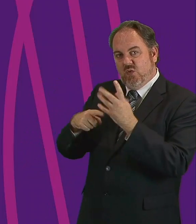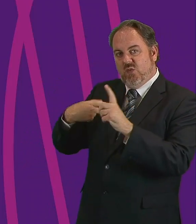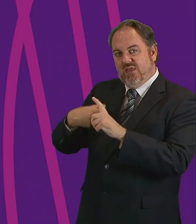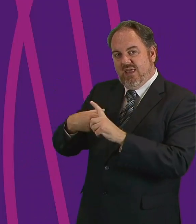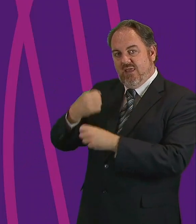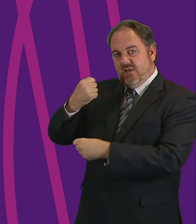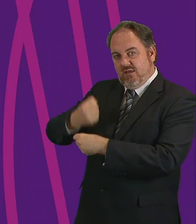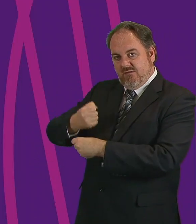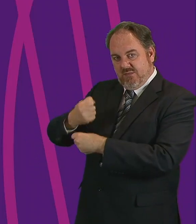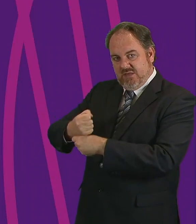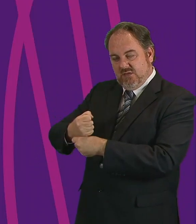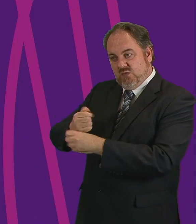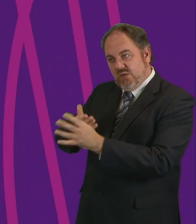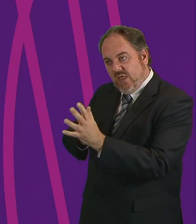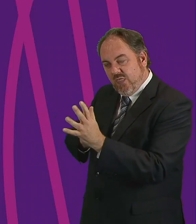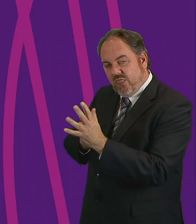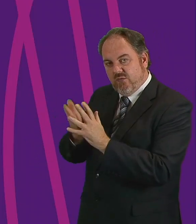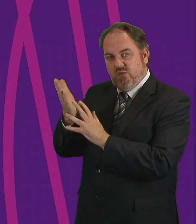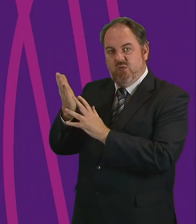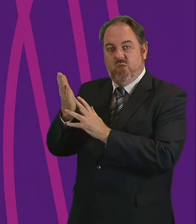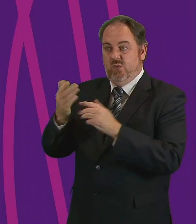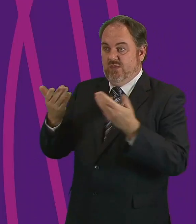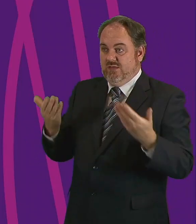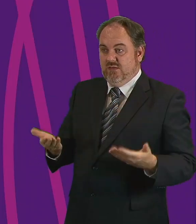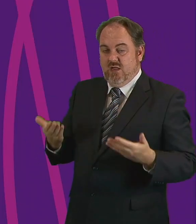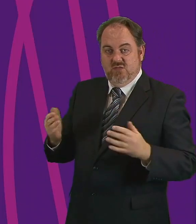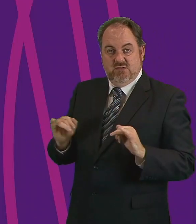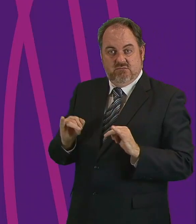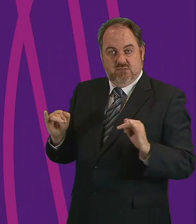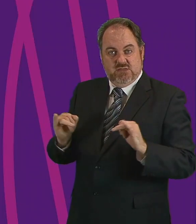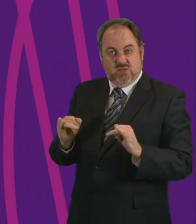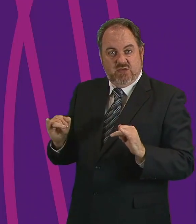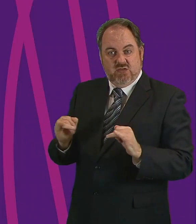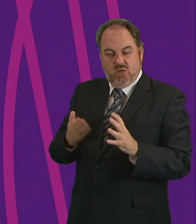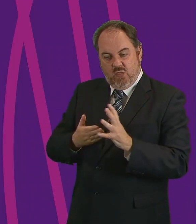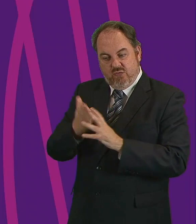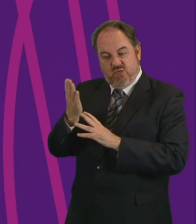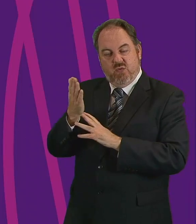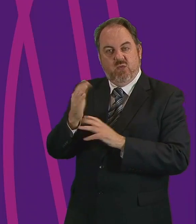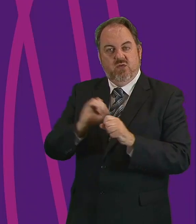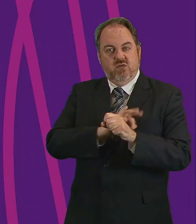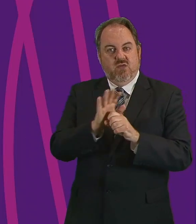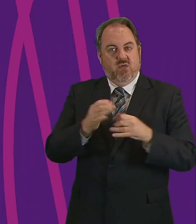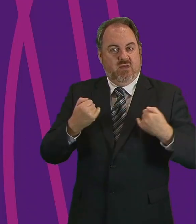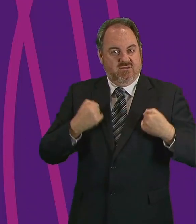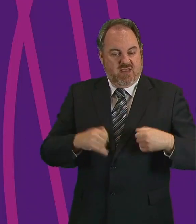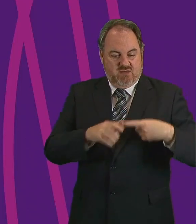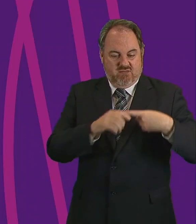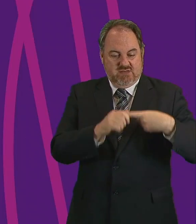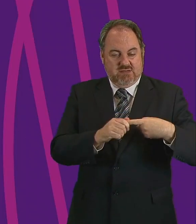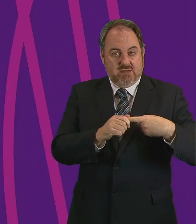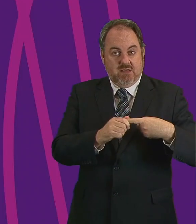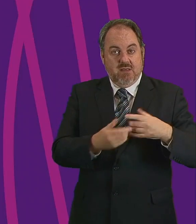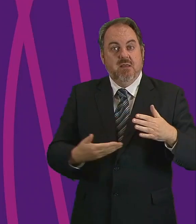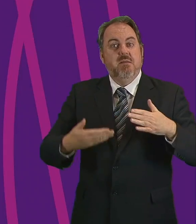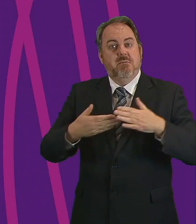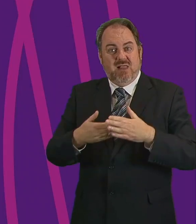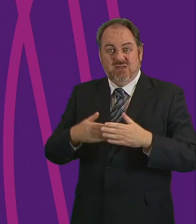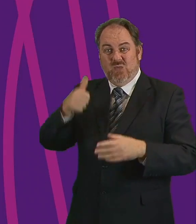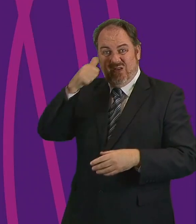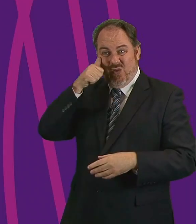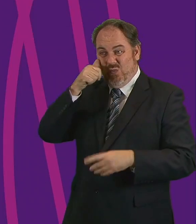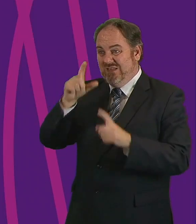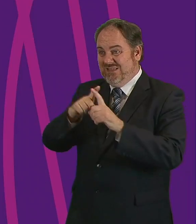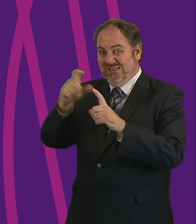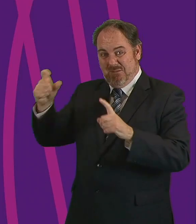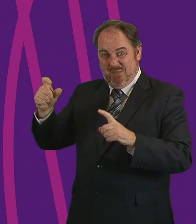of all because we not only have to come out of COVID crisis in one piece, we are Brexiting in